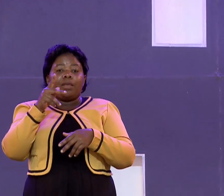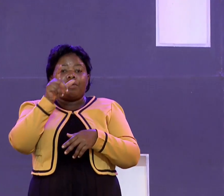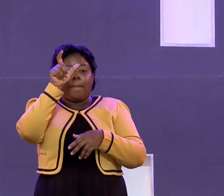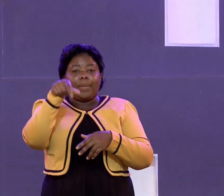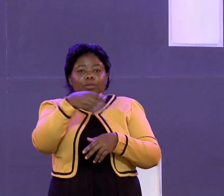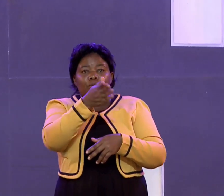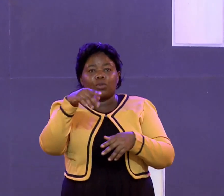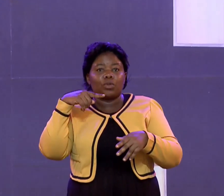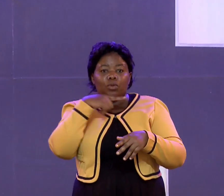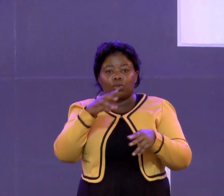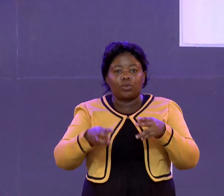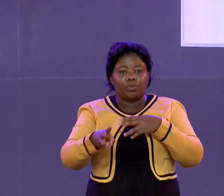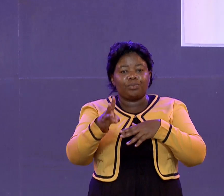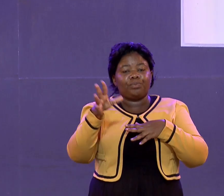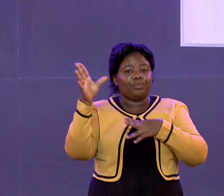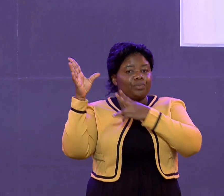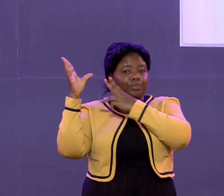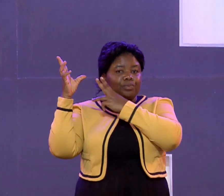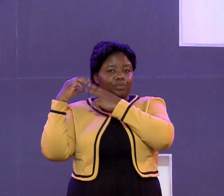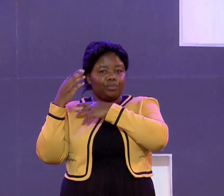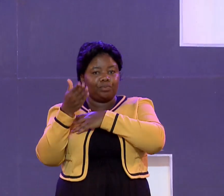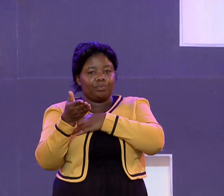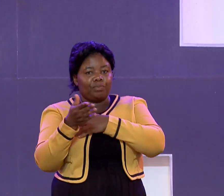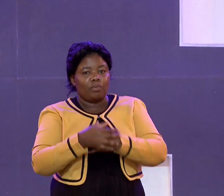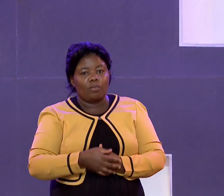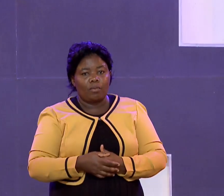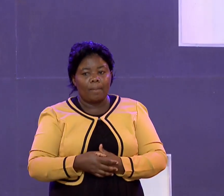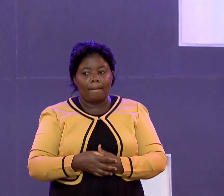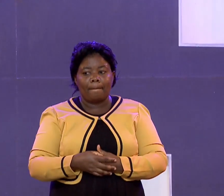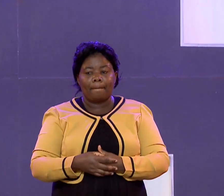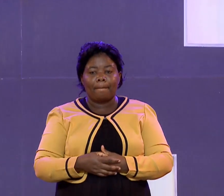clearly. My lovely friend online, listen to me.